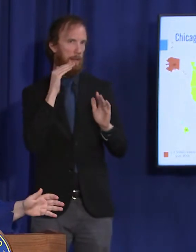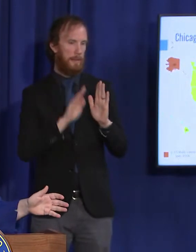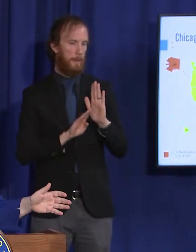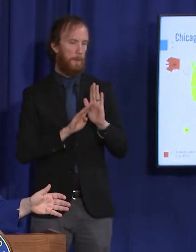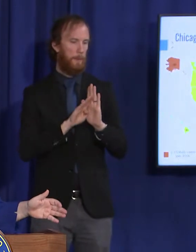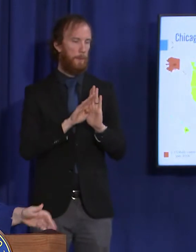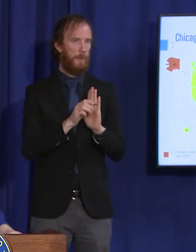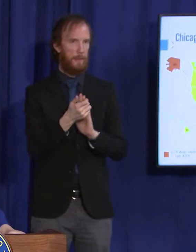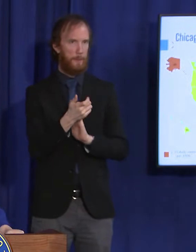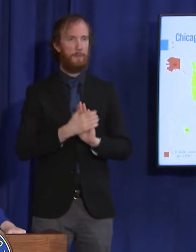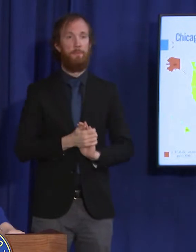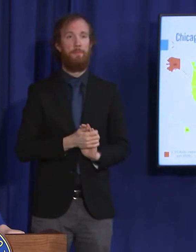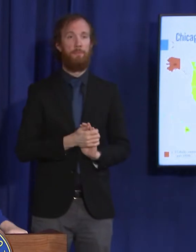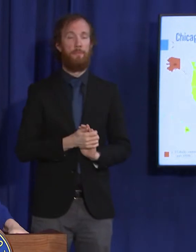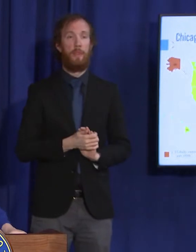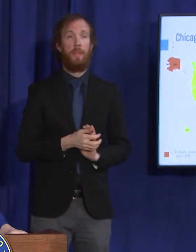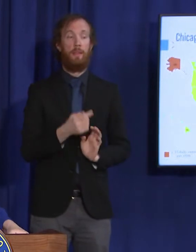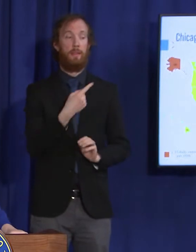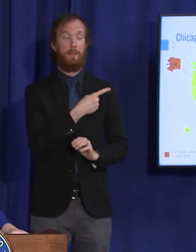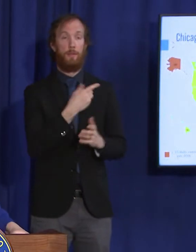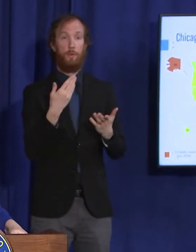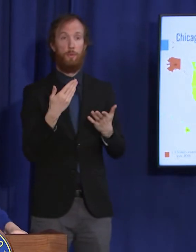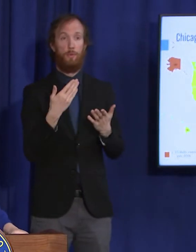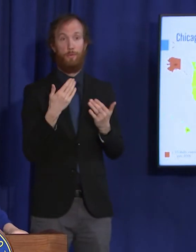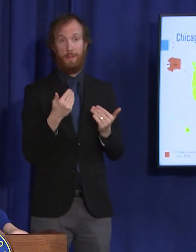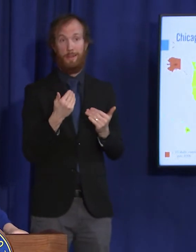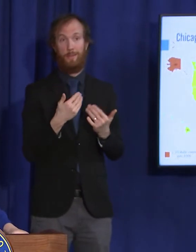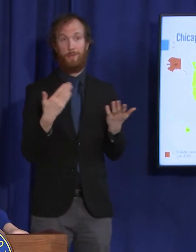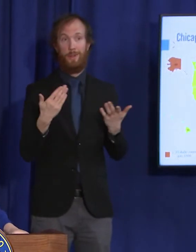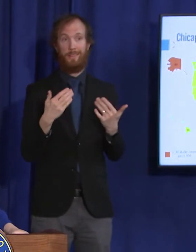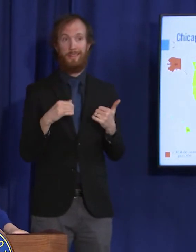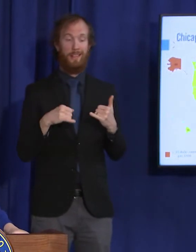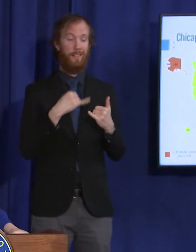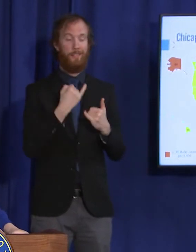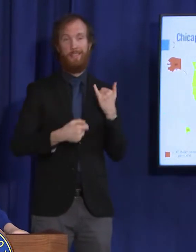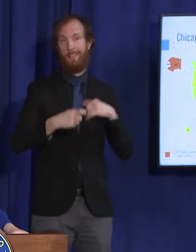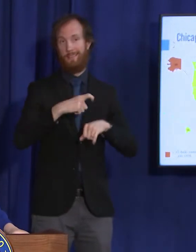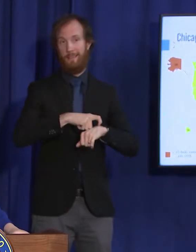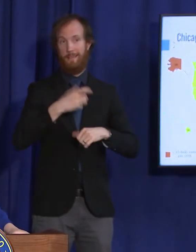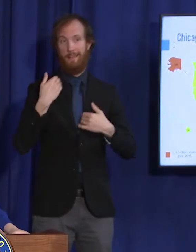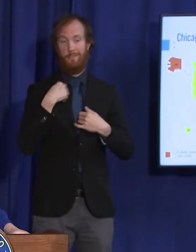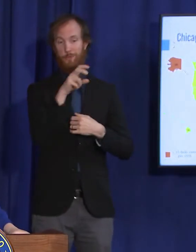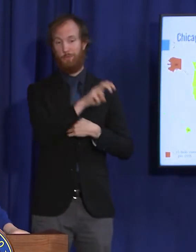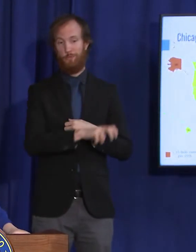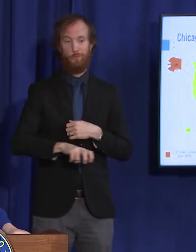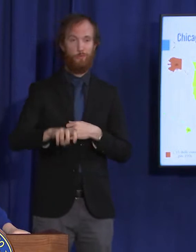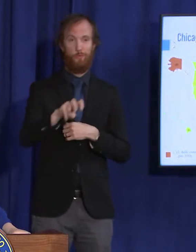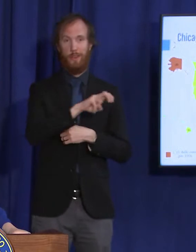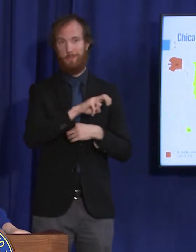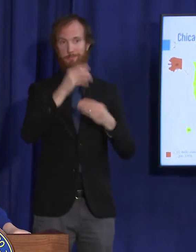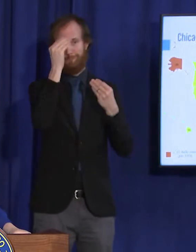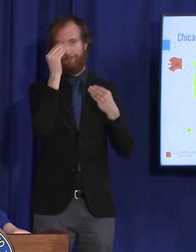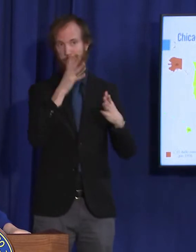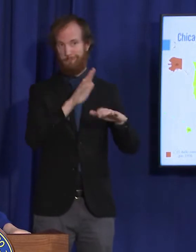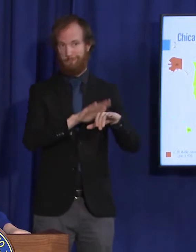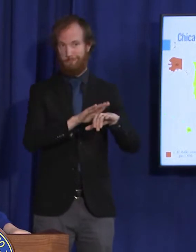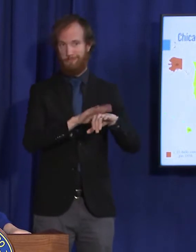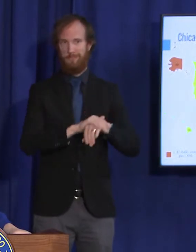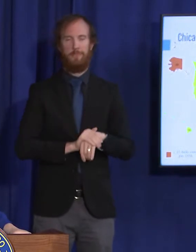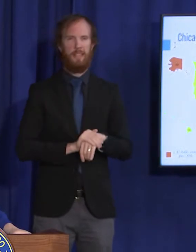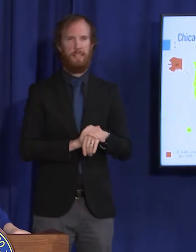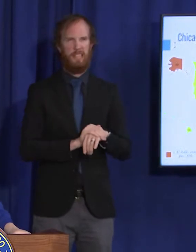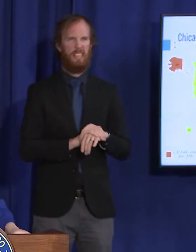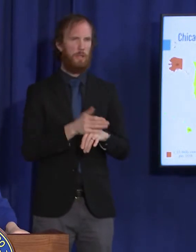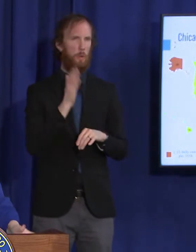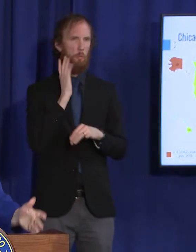This is actually the last update of the travel advisory in the way that you all have gotten used to hearing